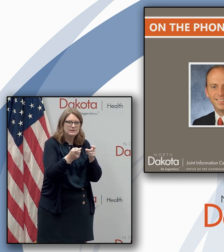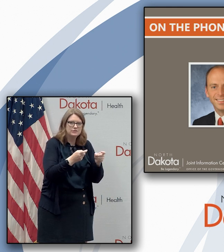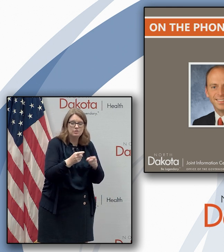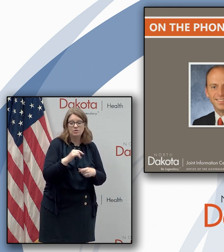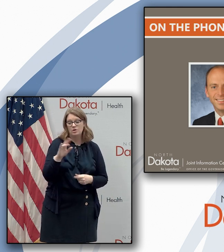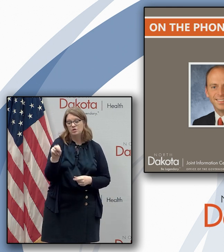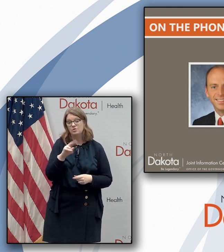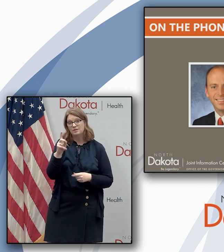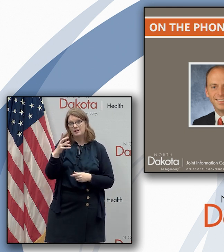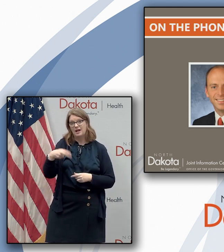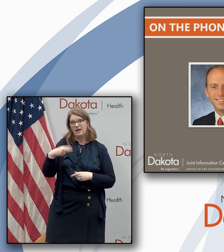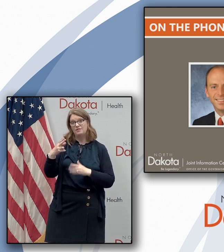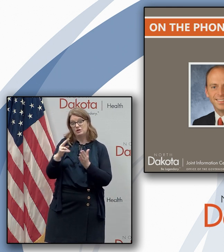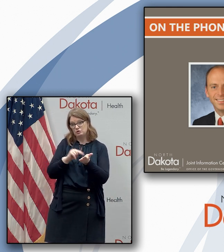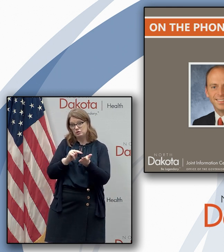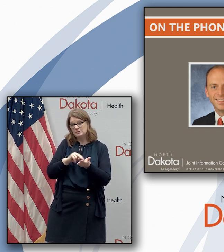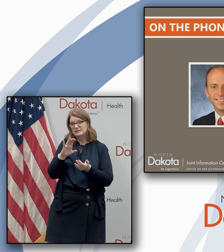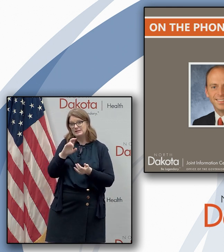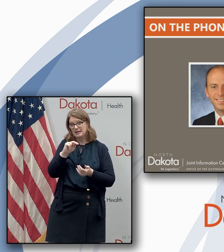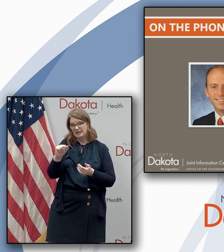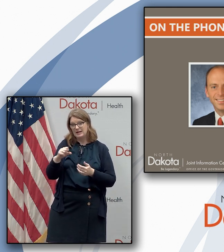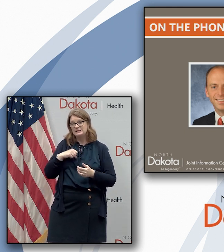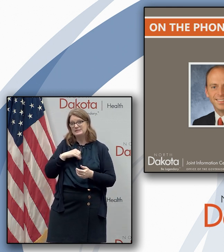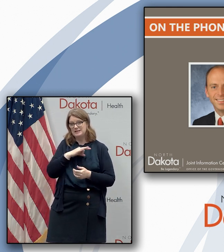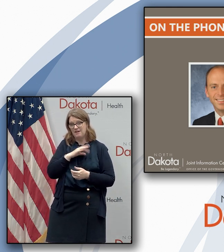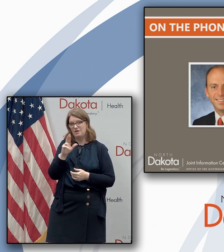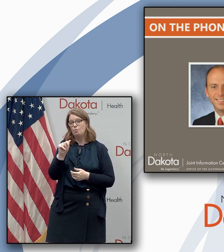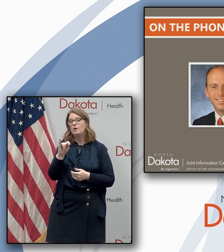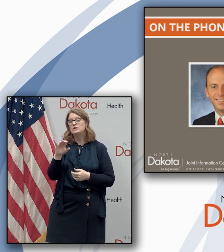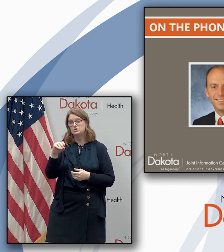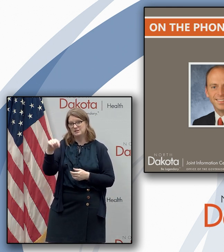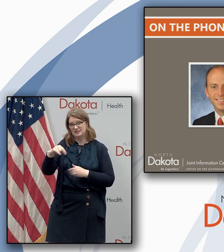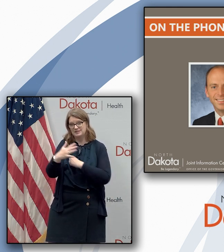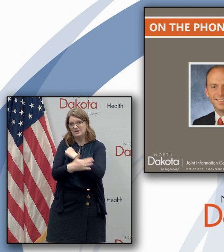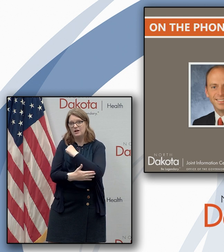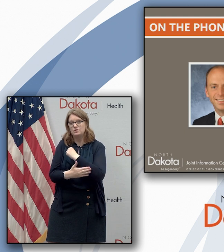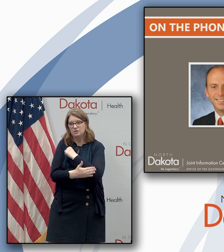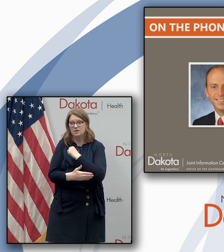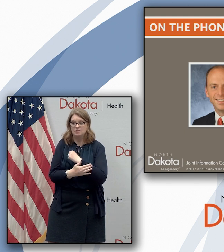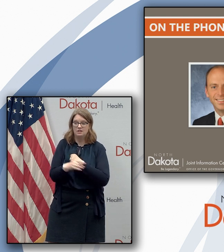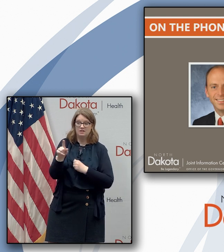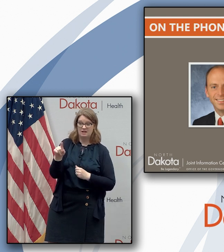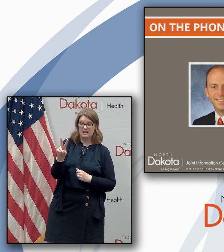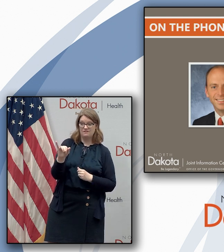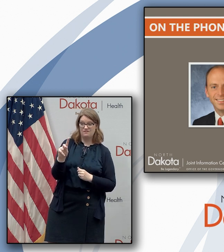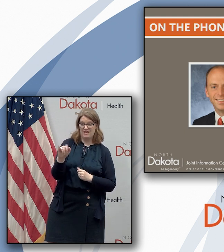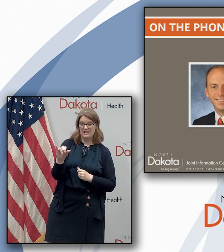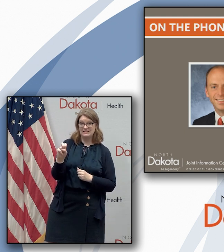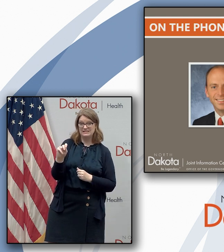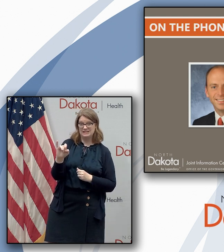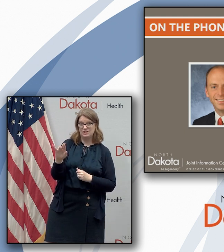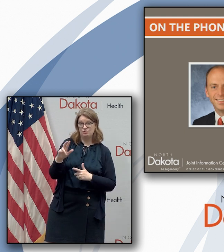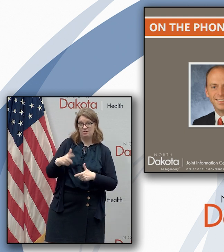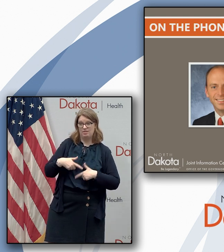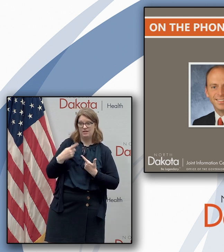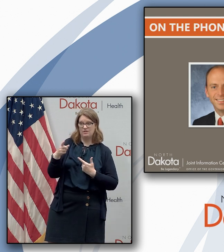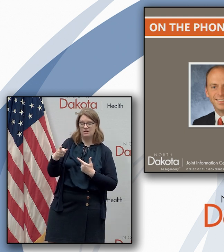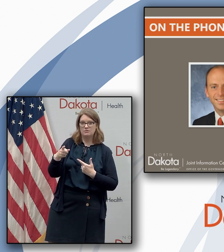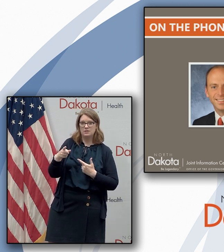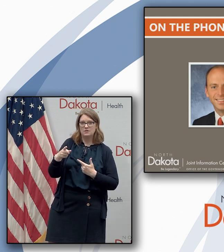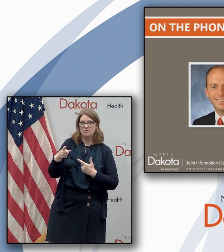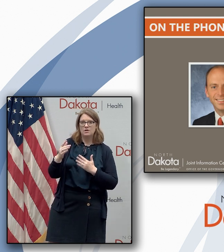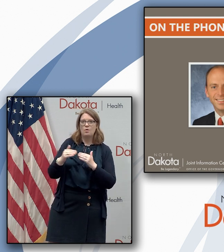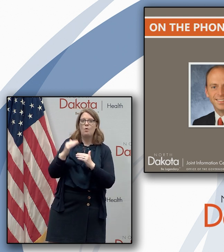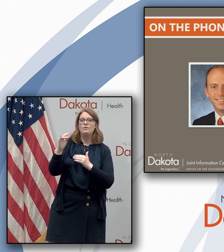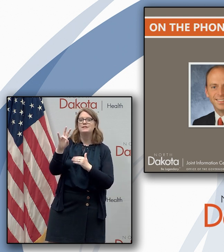some of the highest nurse and CNA staffing ratios in the country. It's allowed us at Valley Senior Living to withstand having over